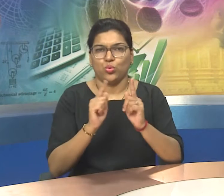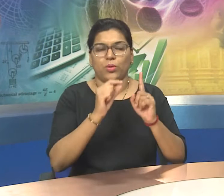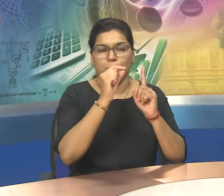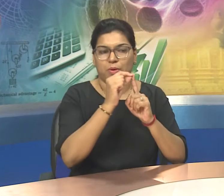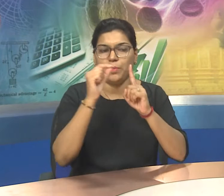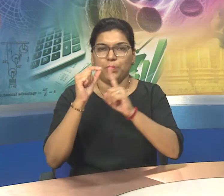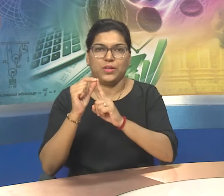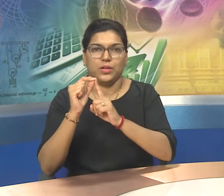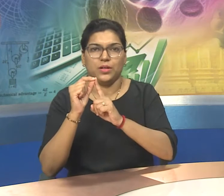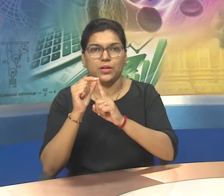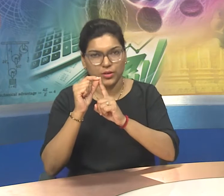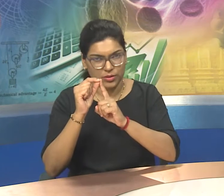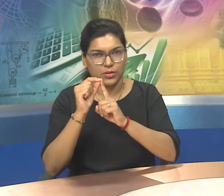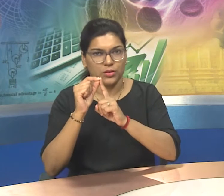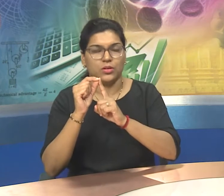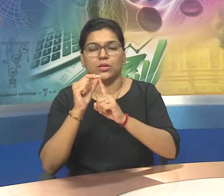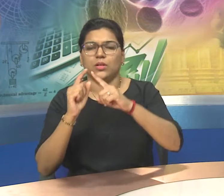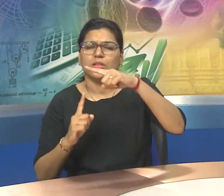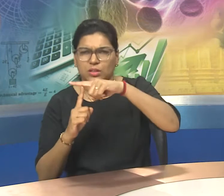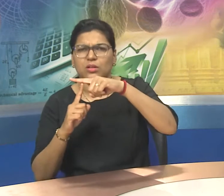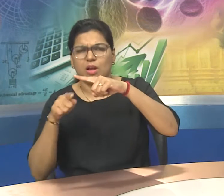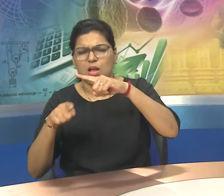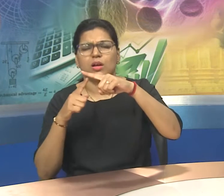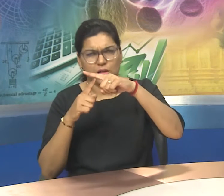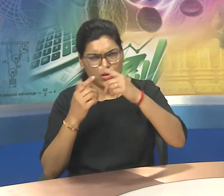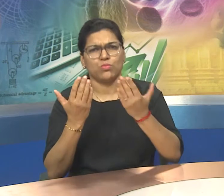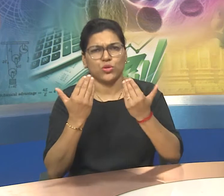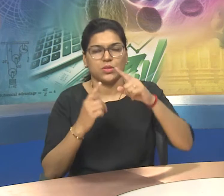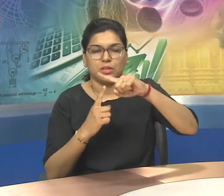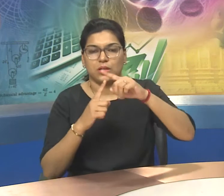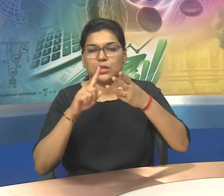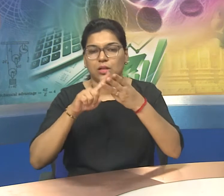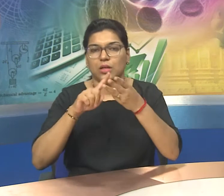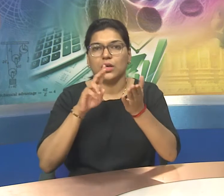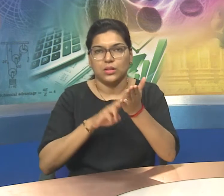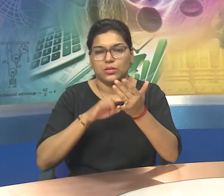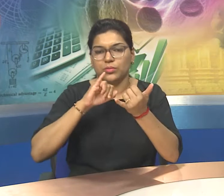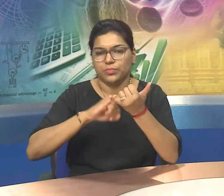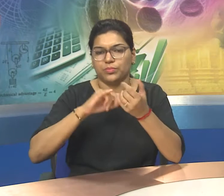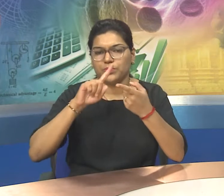and we are going to practice present perfect tense.